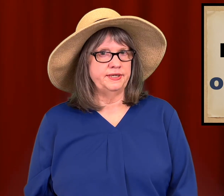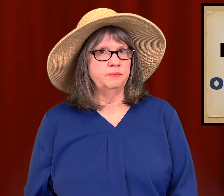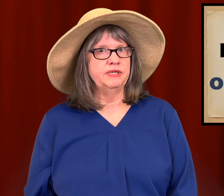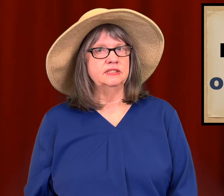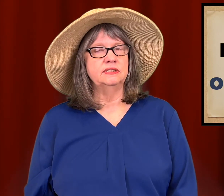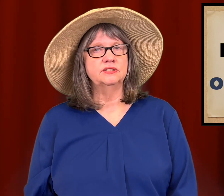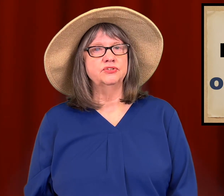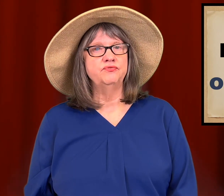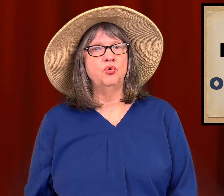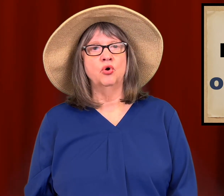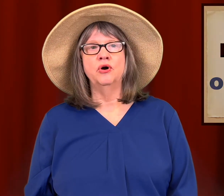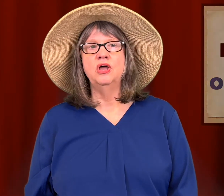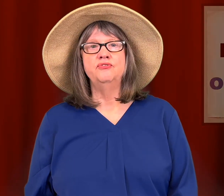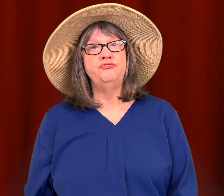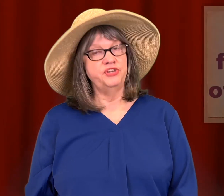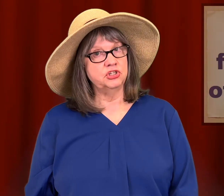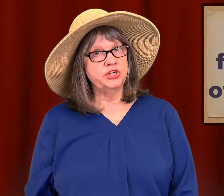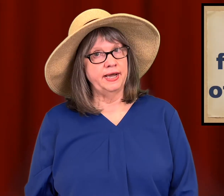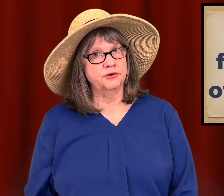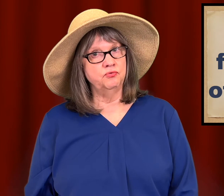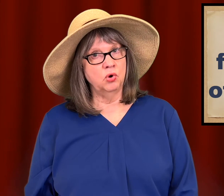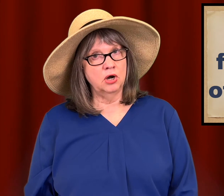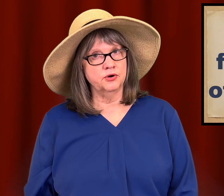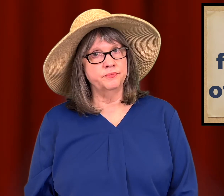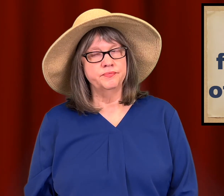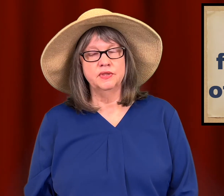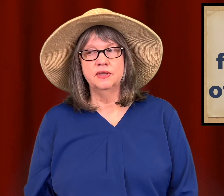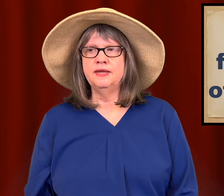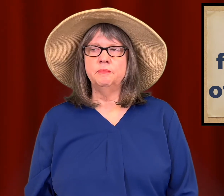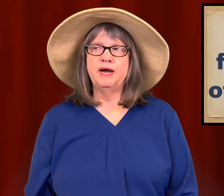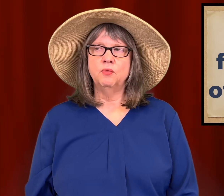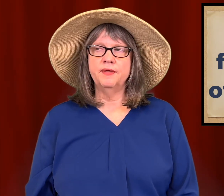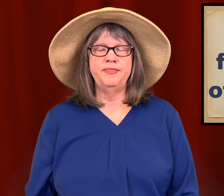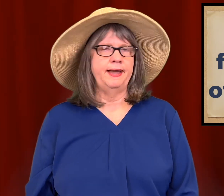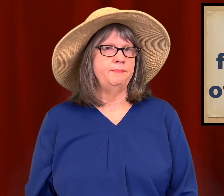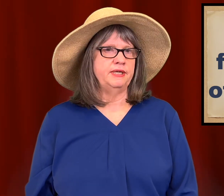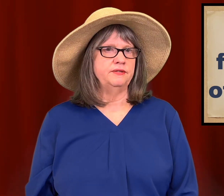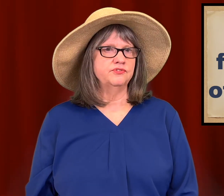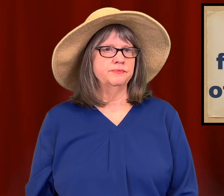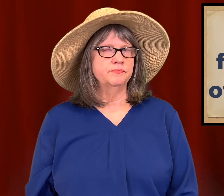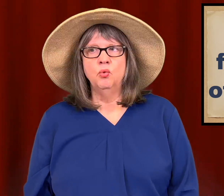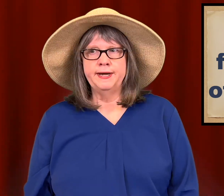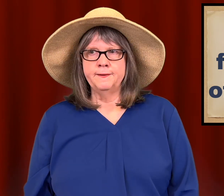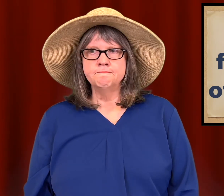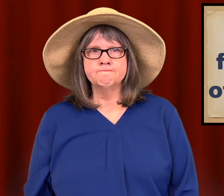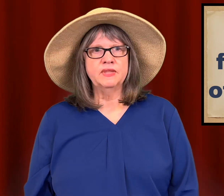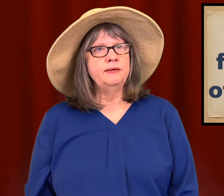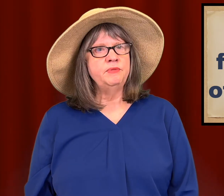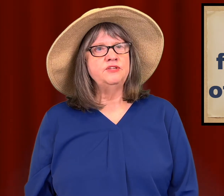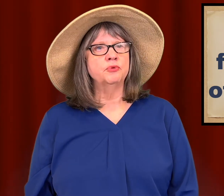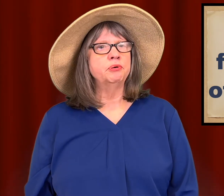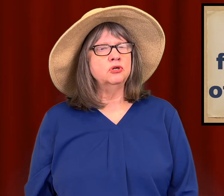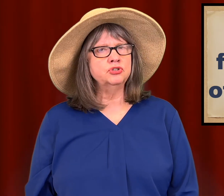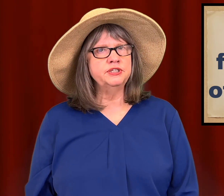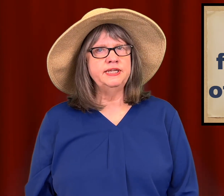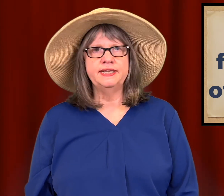idiom is for fish out of water. Think about what that means. Well, it means a person in